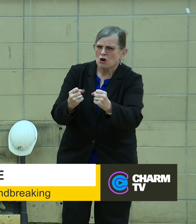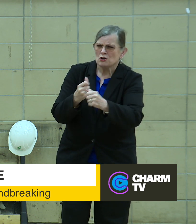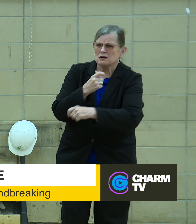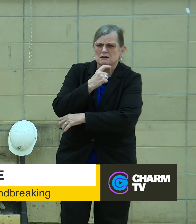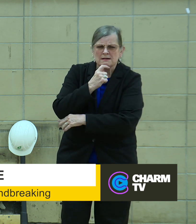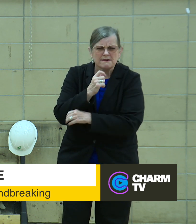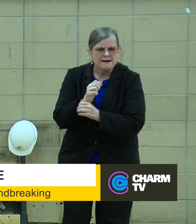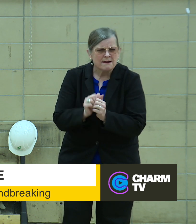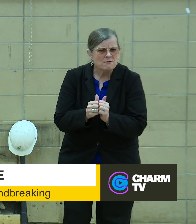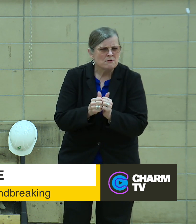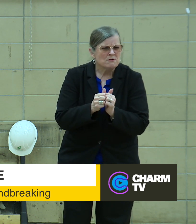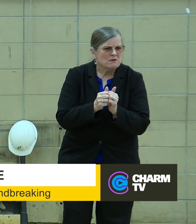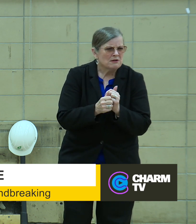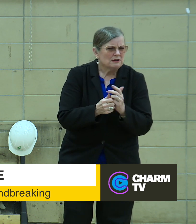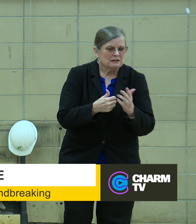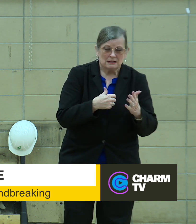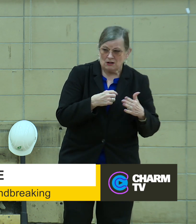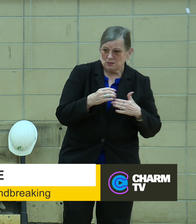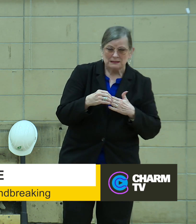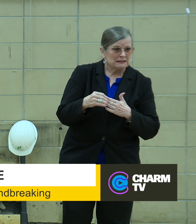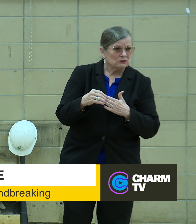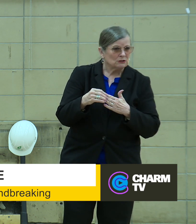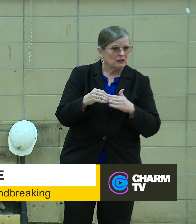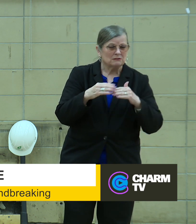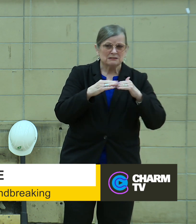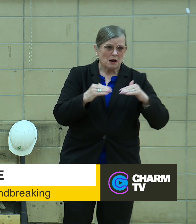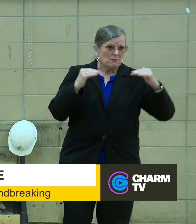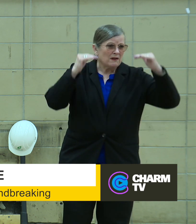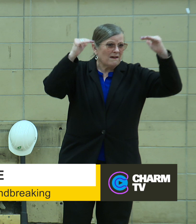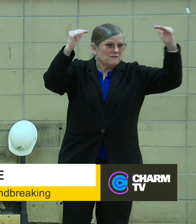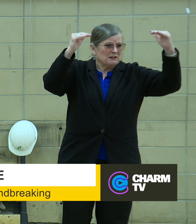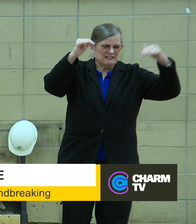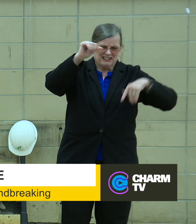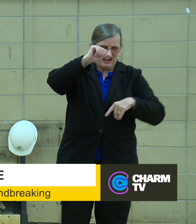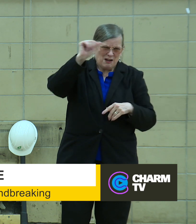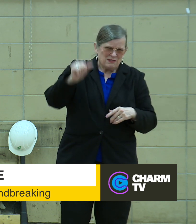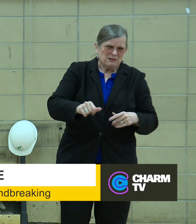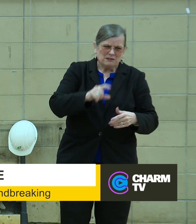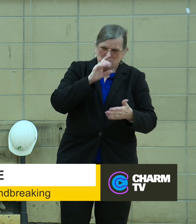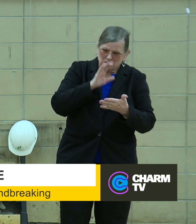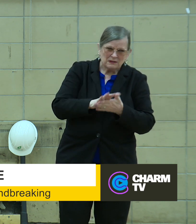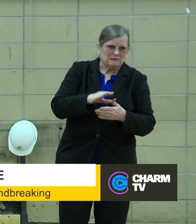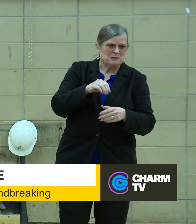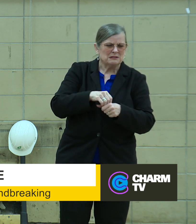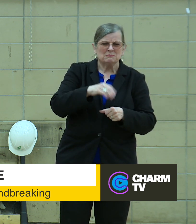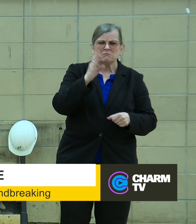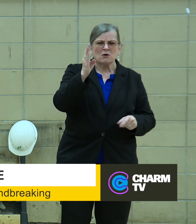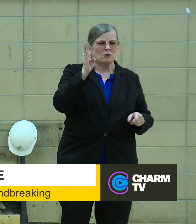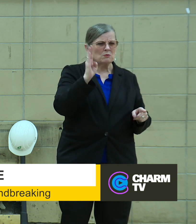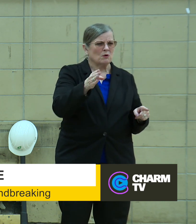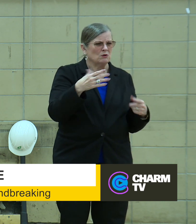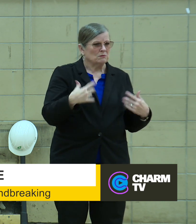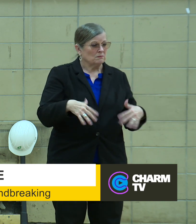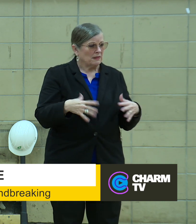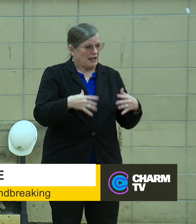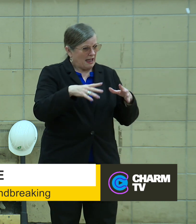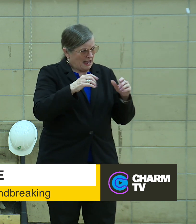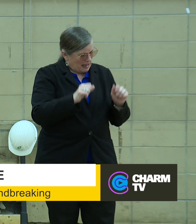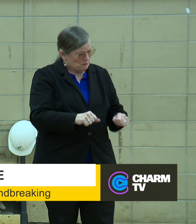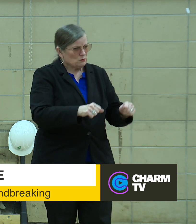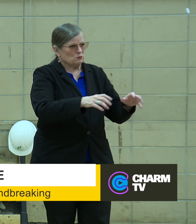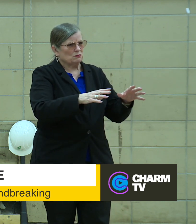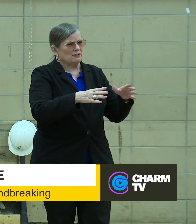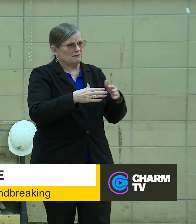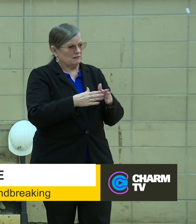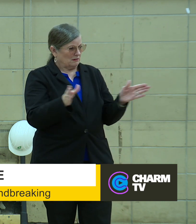now, having leadership at the top level in Annapolis that really believes in Baltimore, that we'll be able to expand on that. But we always